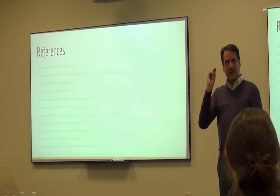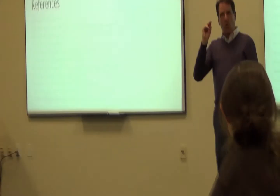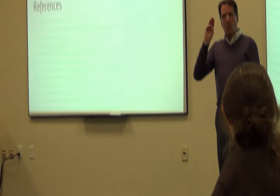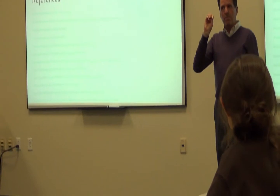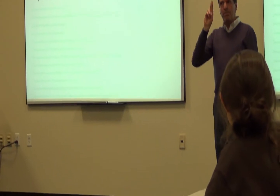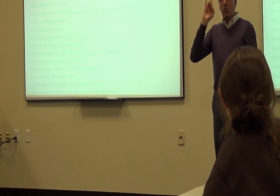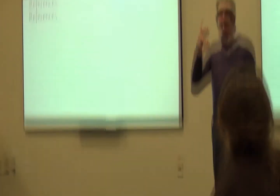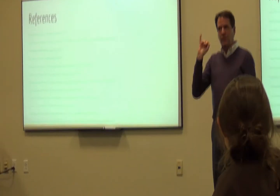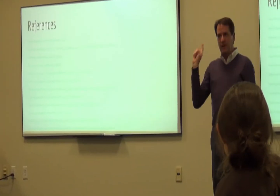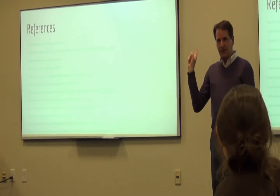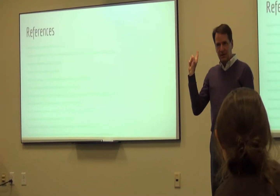culture.